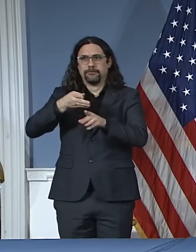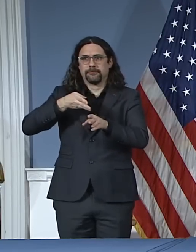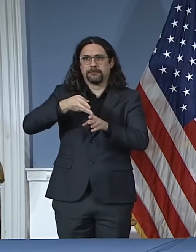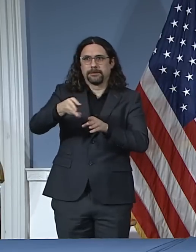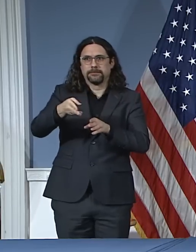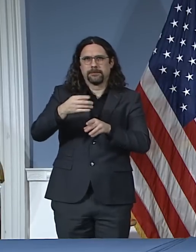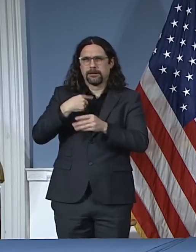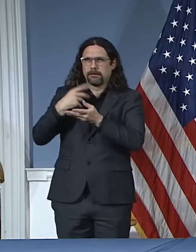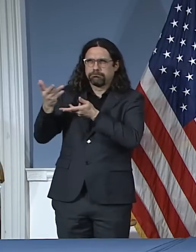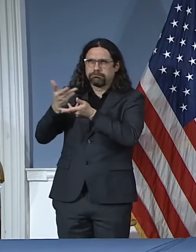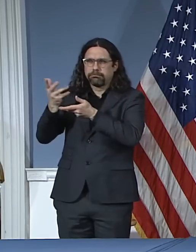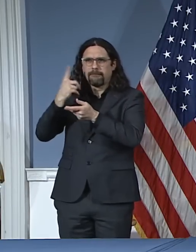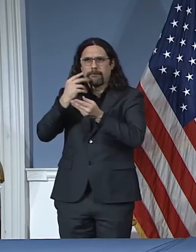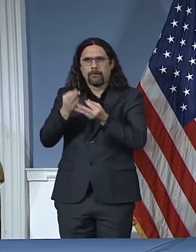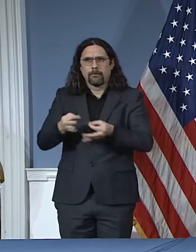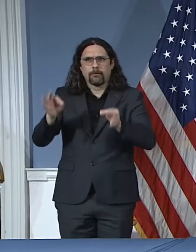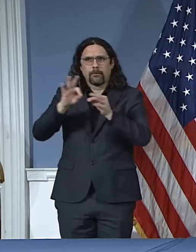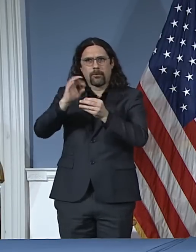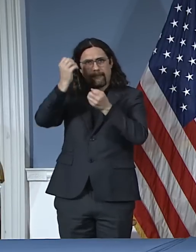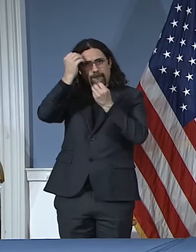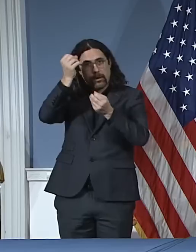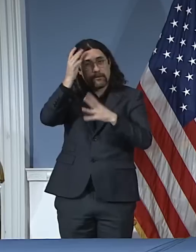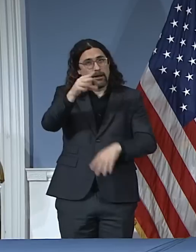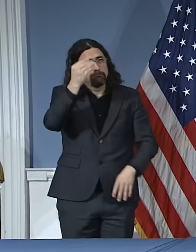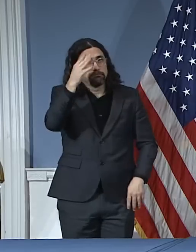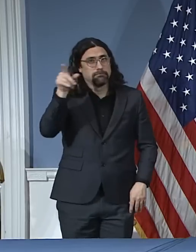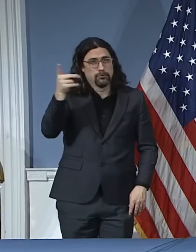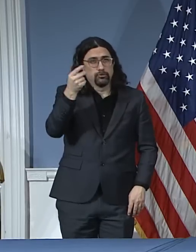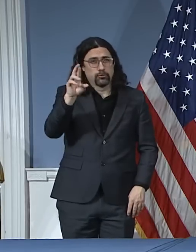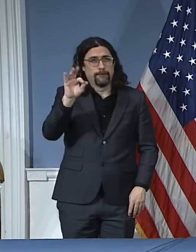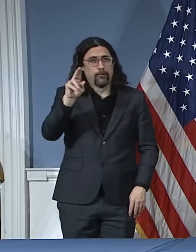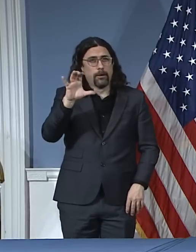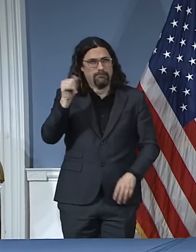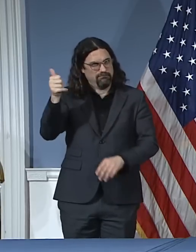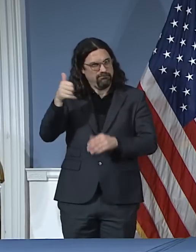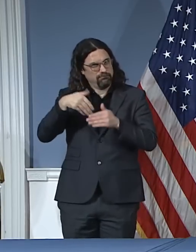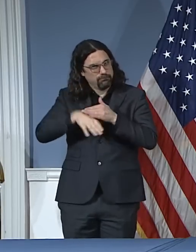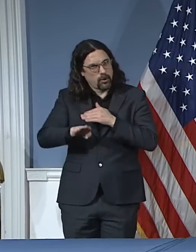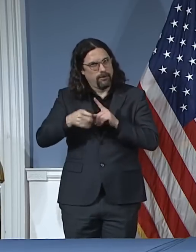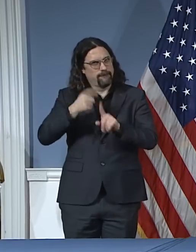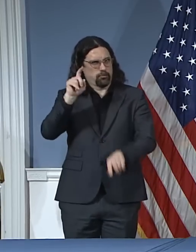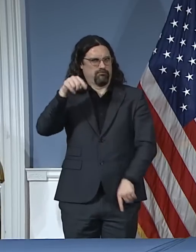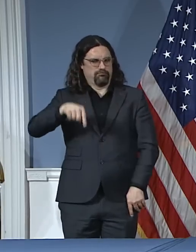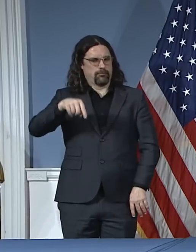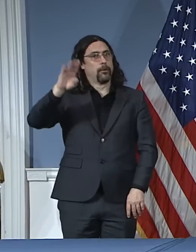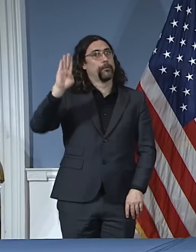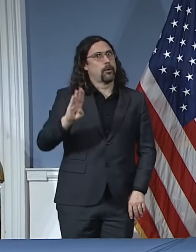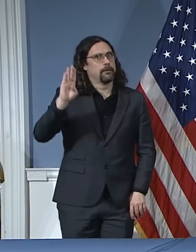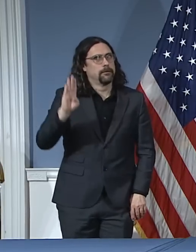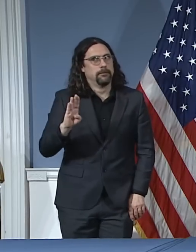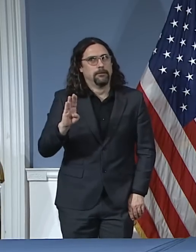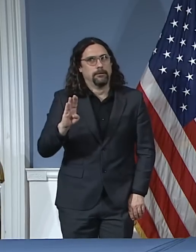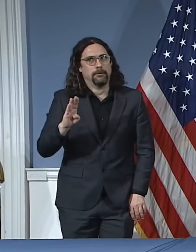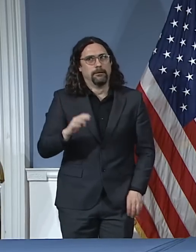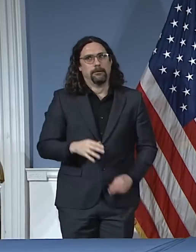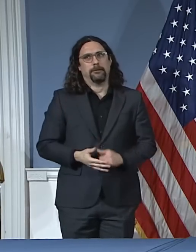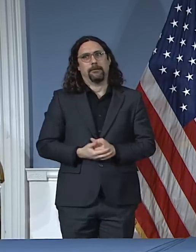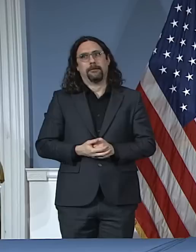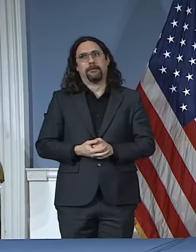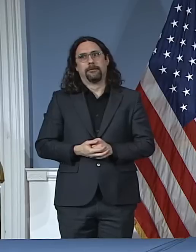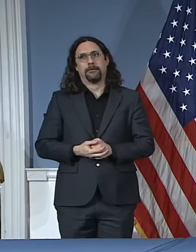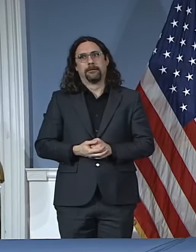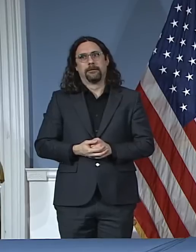proud son of New York City. He, days ago, said to me, we really need to educate people to the particular danger to